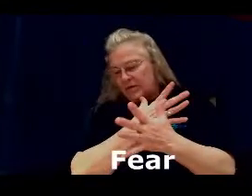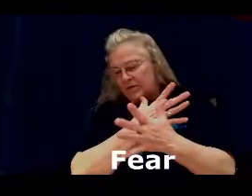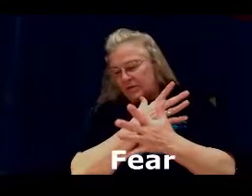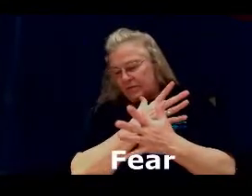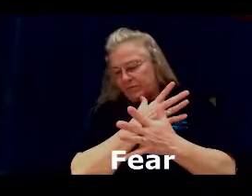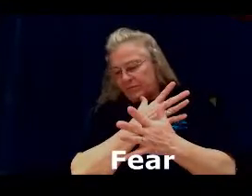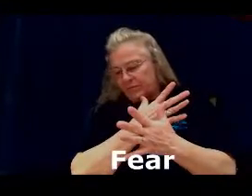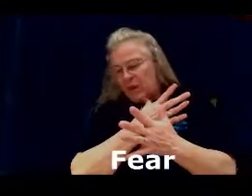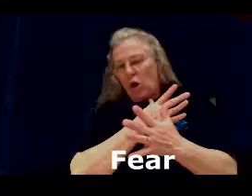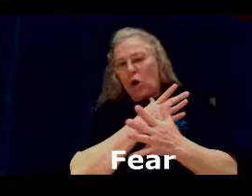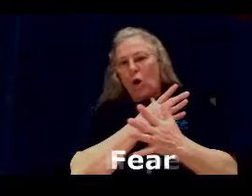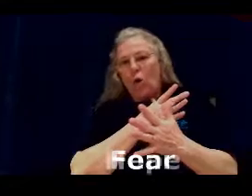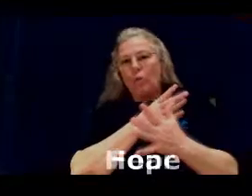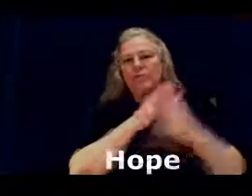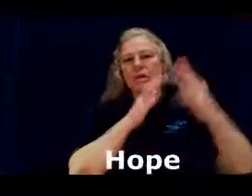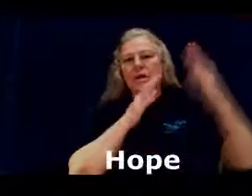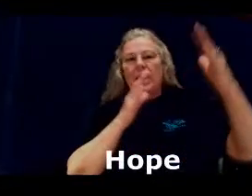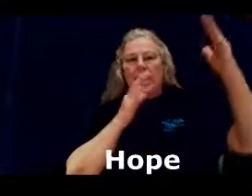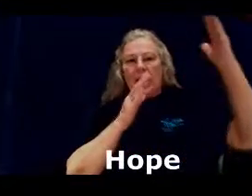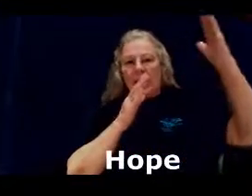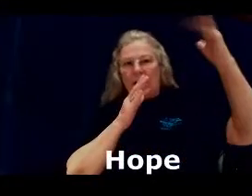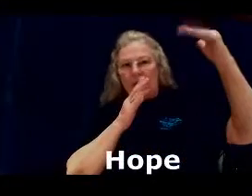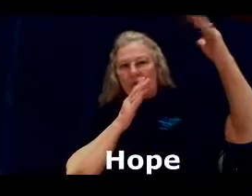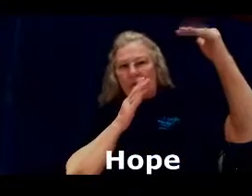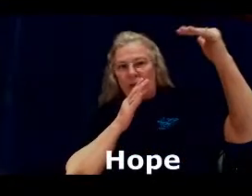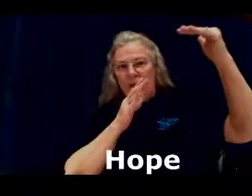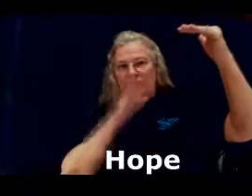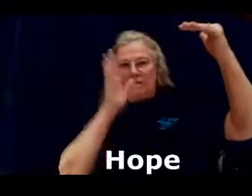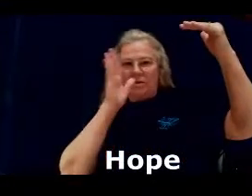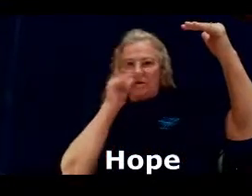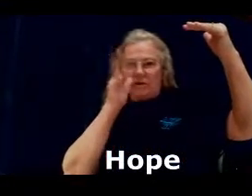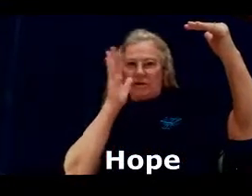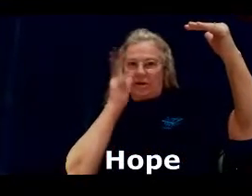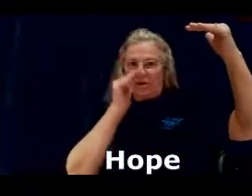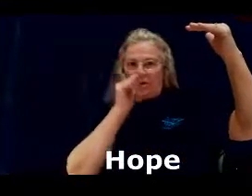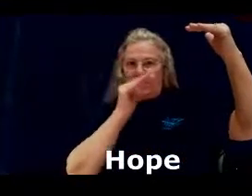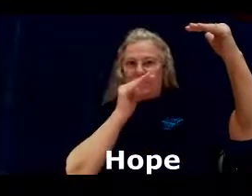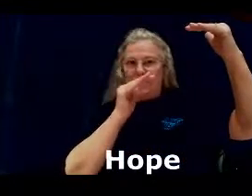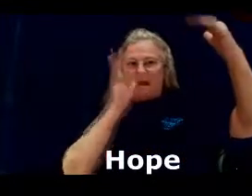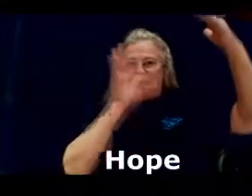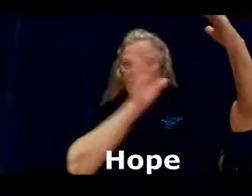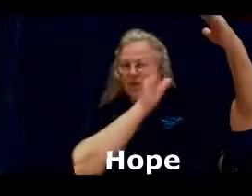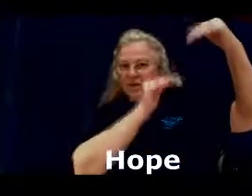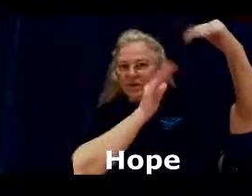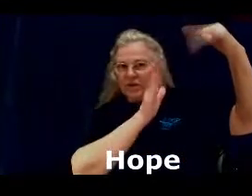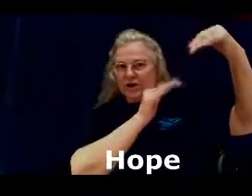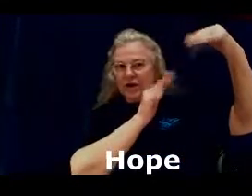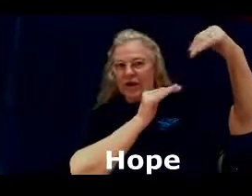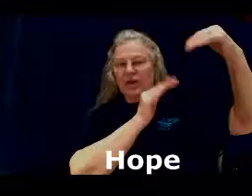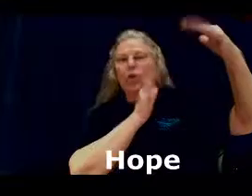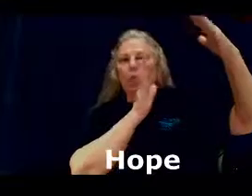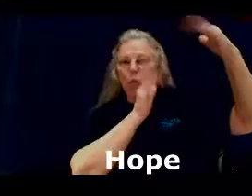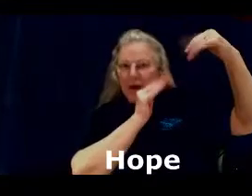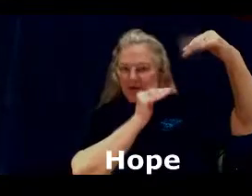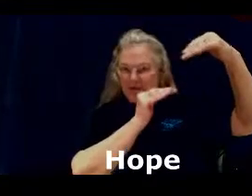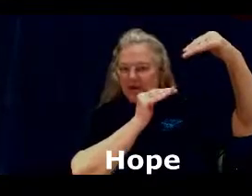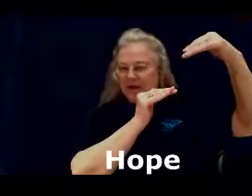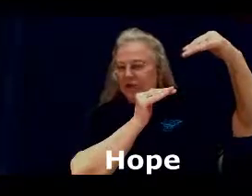fears. Hopes, from heaven to man. So it's just kind of like you're waving to each